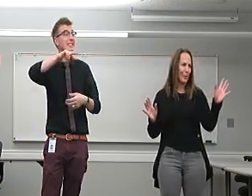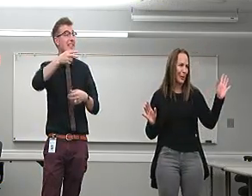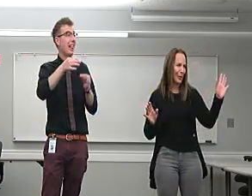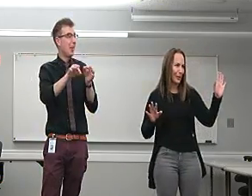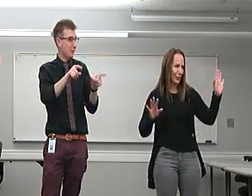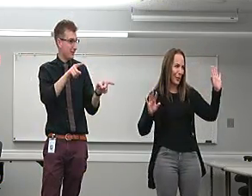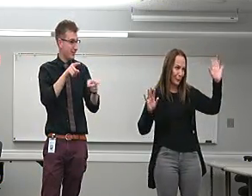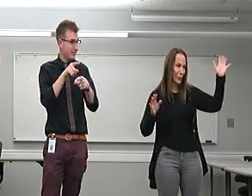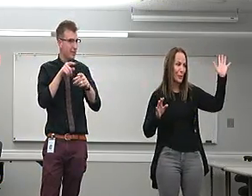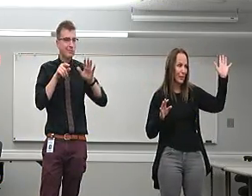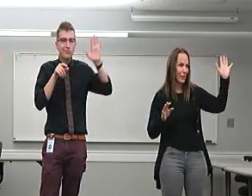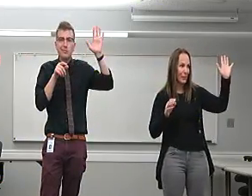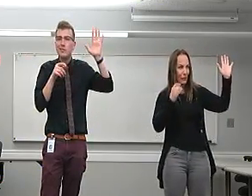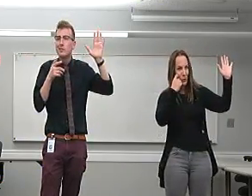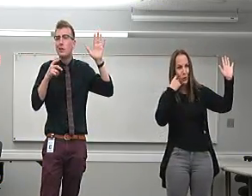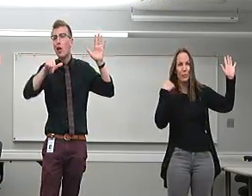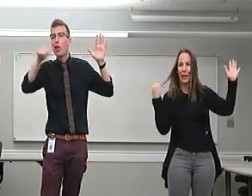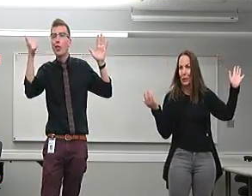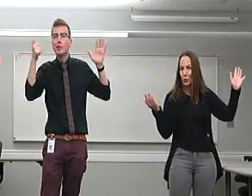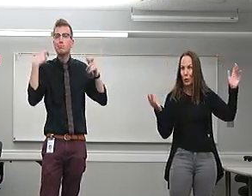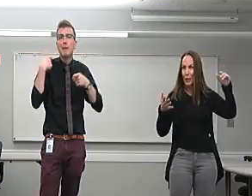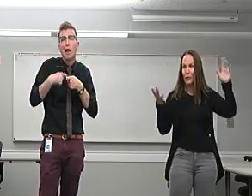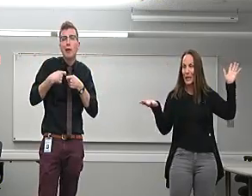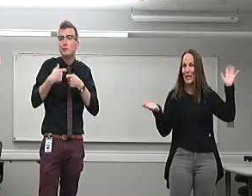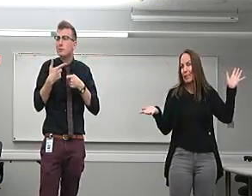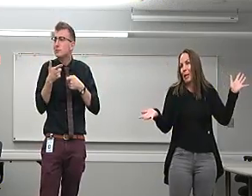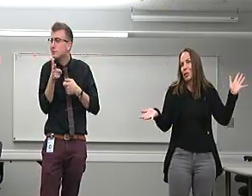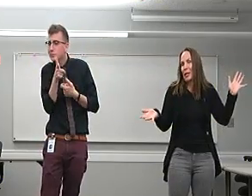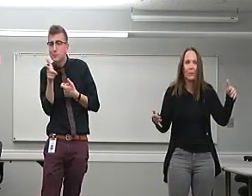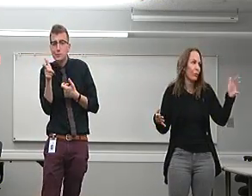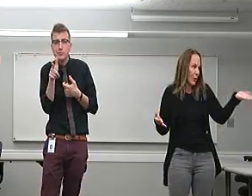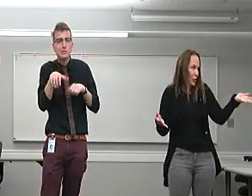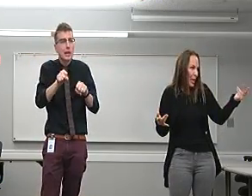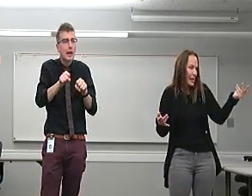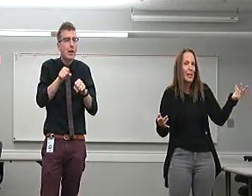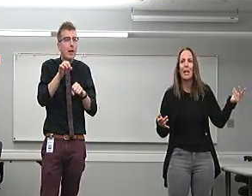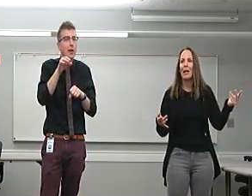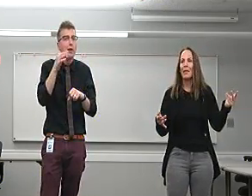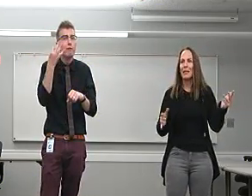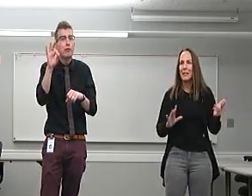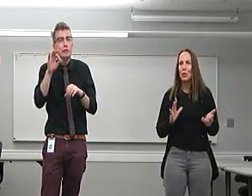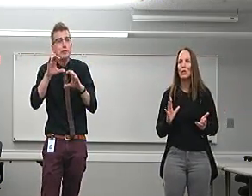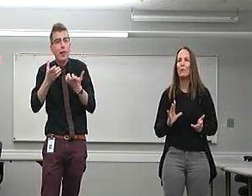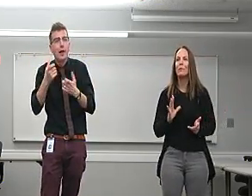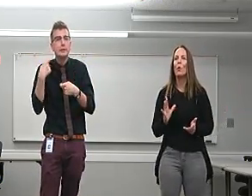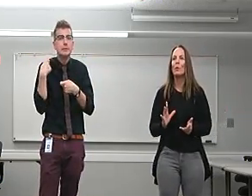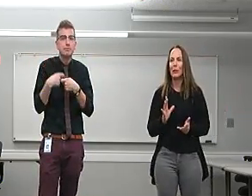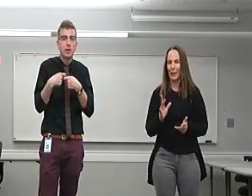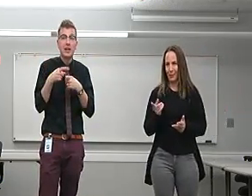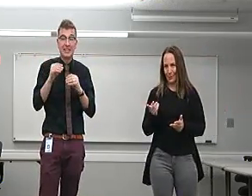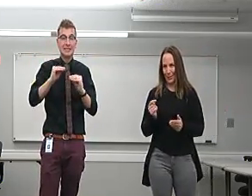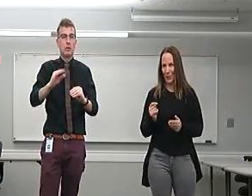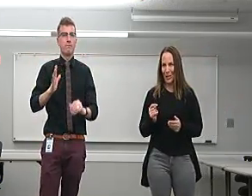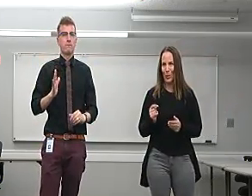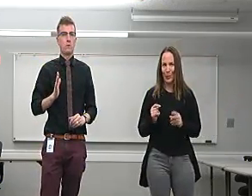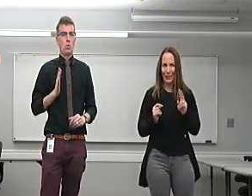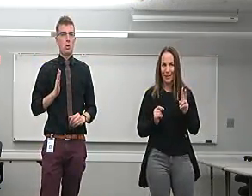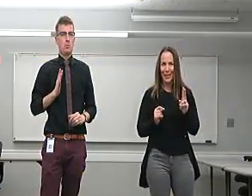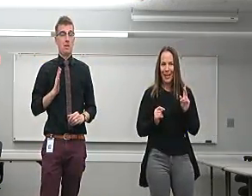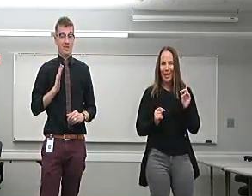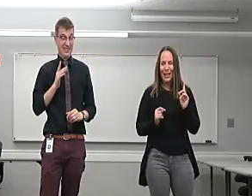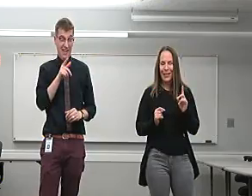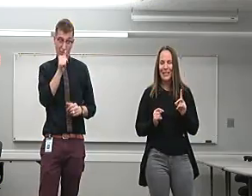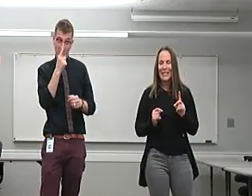learned, do you know Spanish? Or like you take a Spanish class or a French class, they teach you formally. Here's another piece. They teach